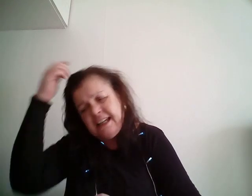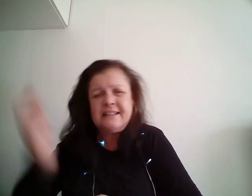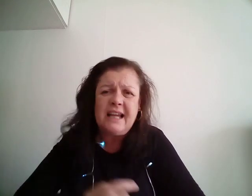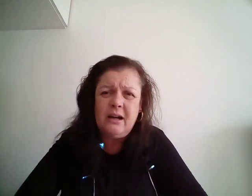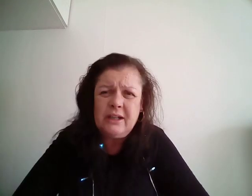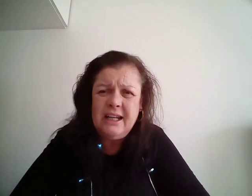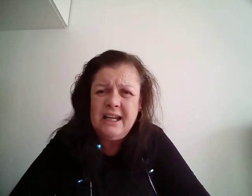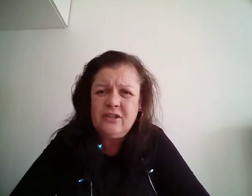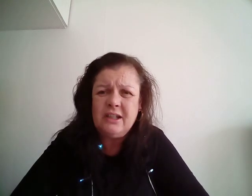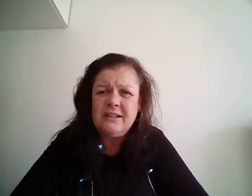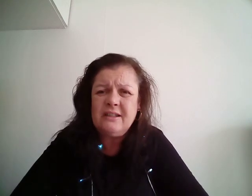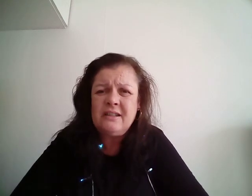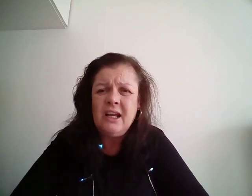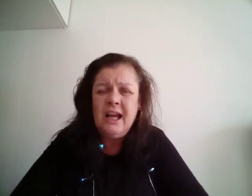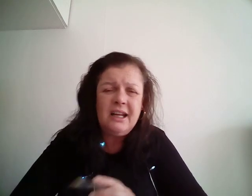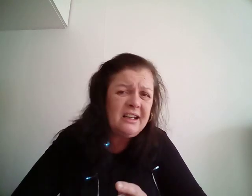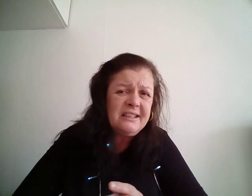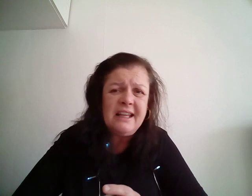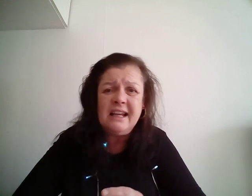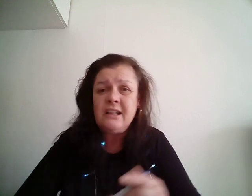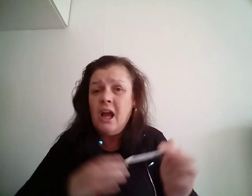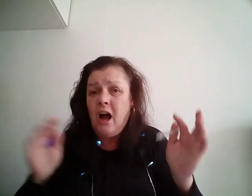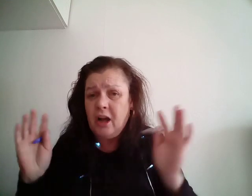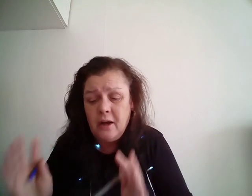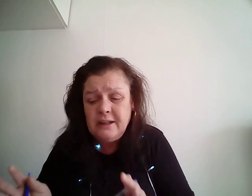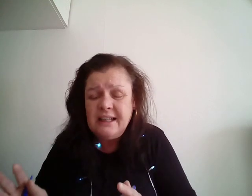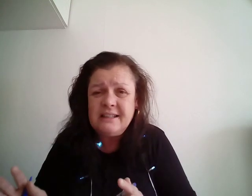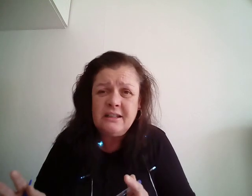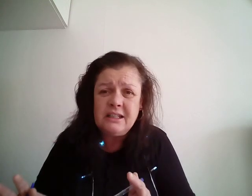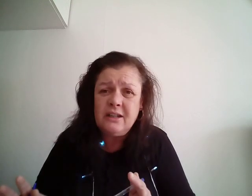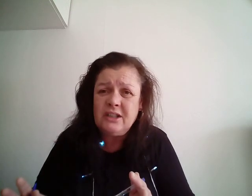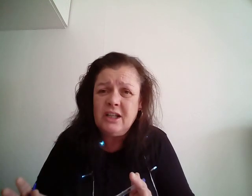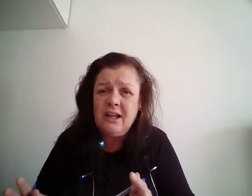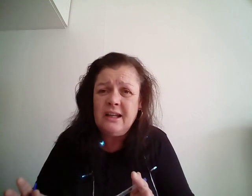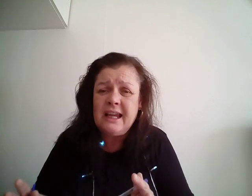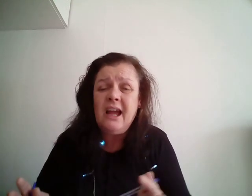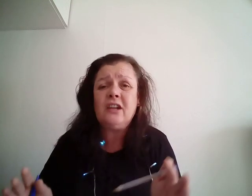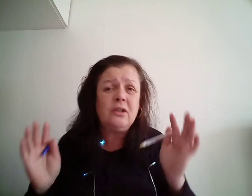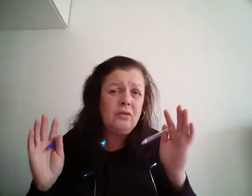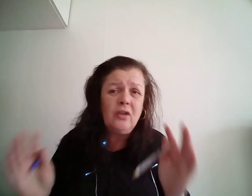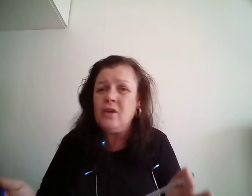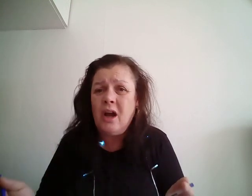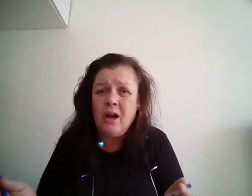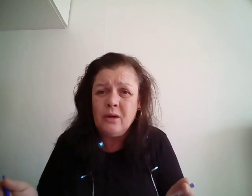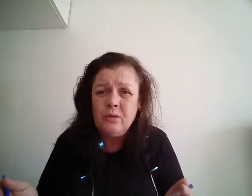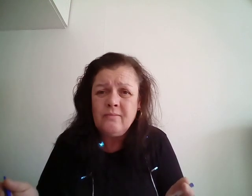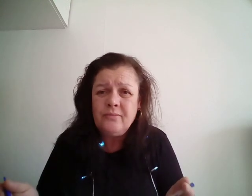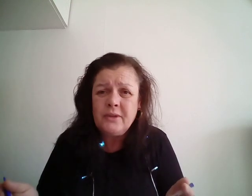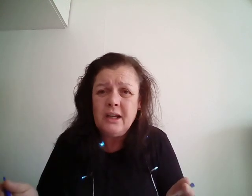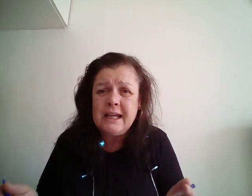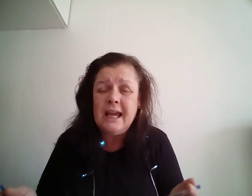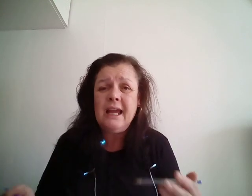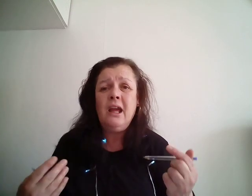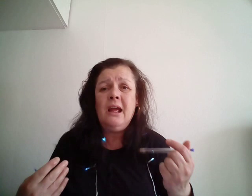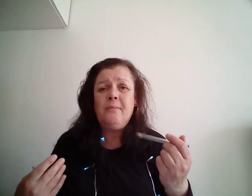his calculations, and like I said, I only listened to the video, okay, I do not know, okay,